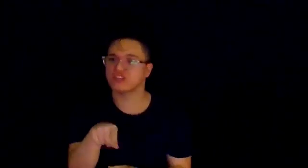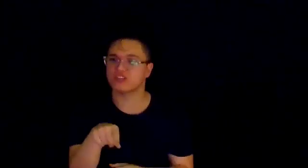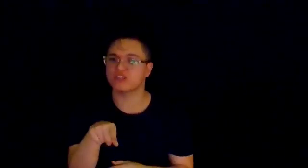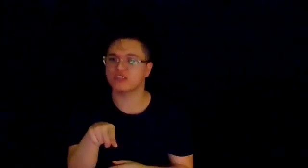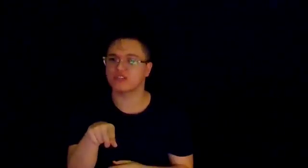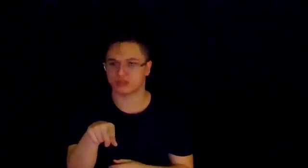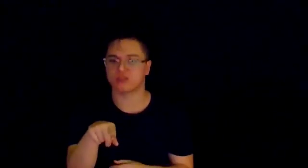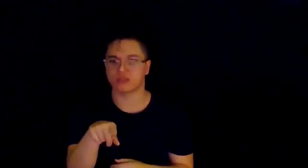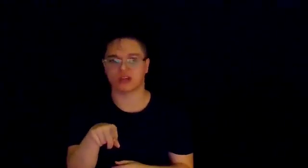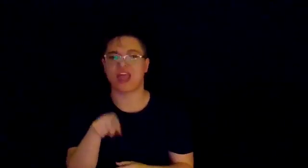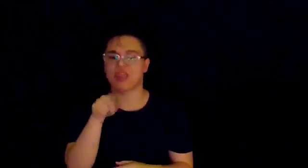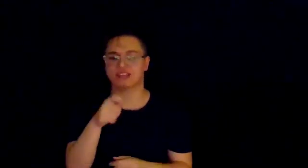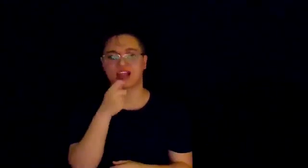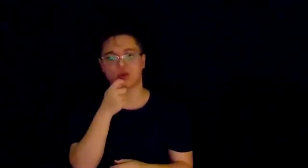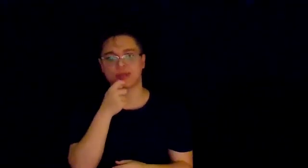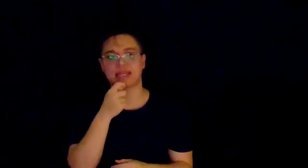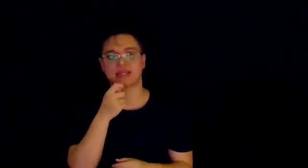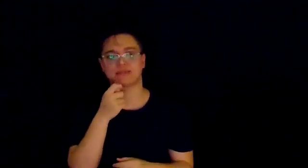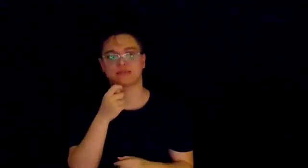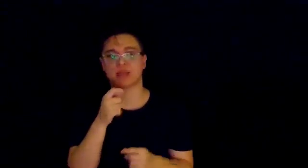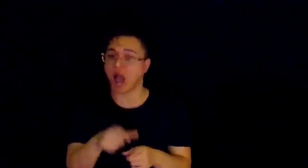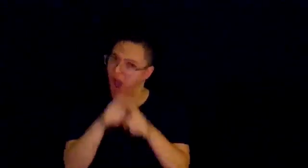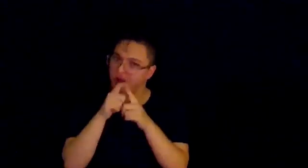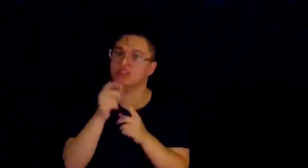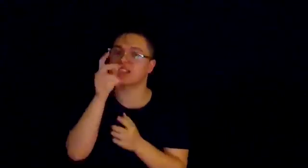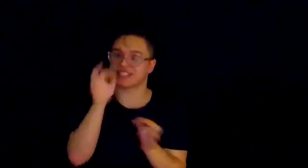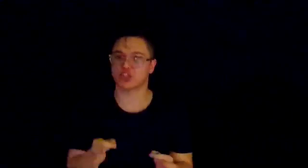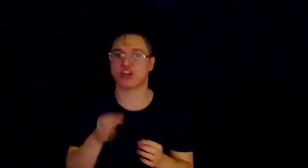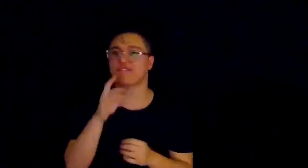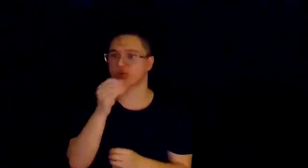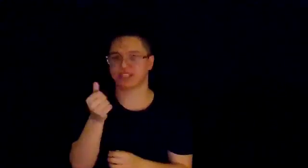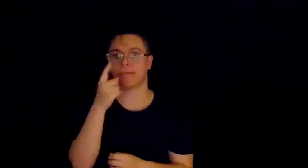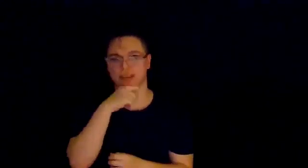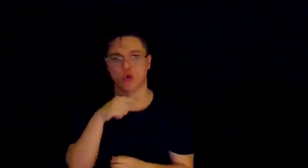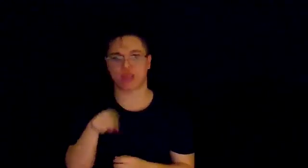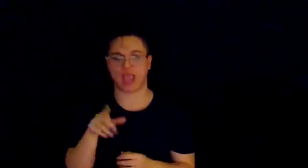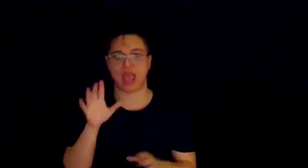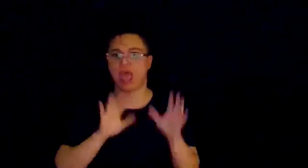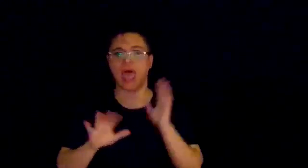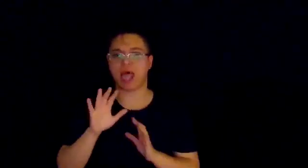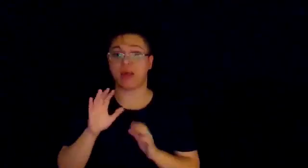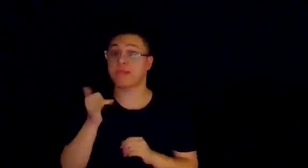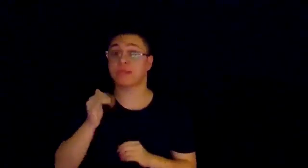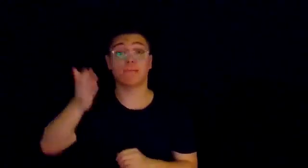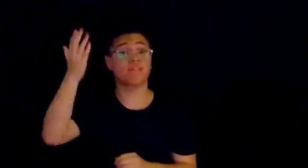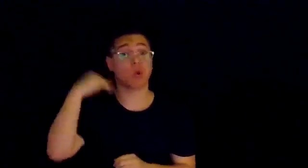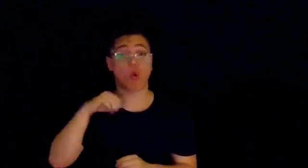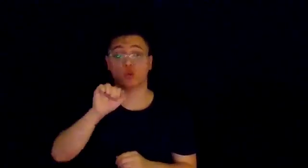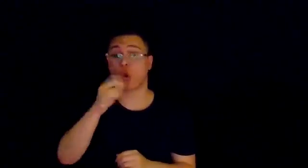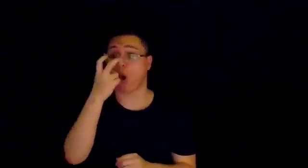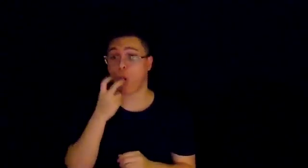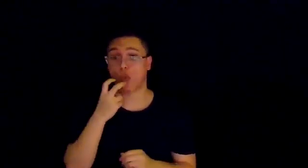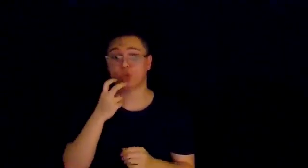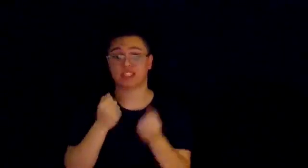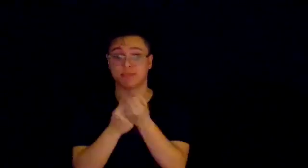And we'll ask you how you want to manage that. And that can be a little bit of a hard decision for some people to make, how to manage